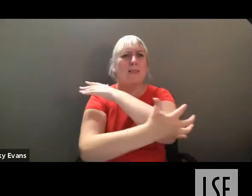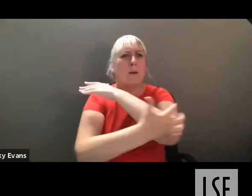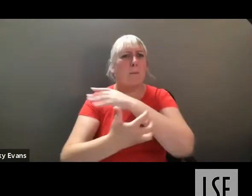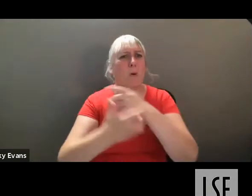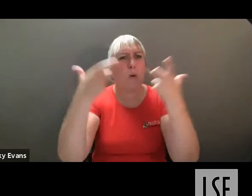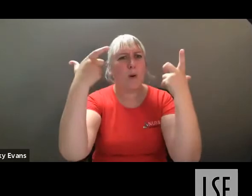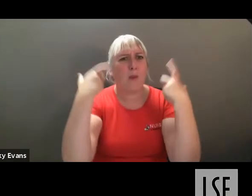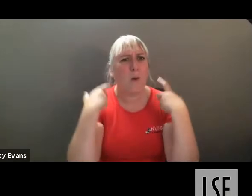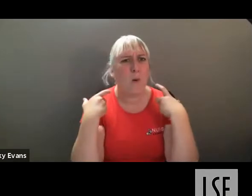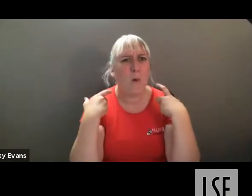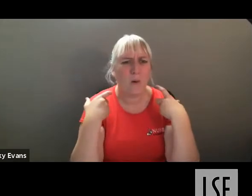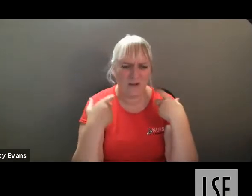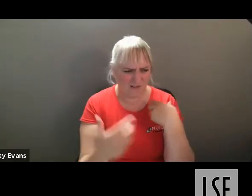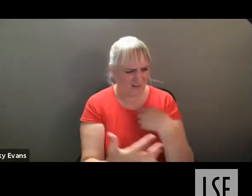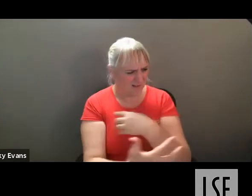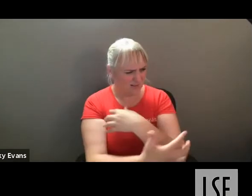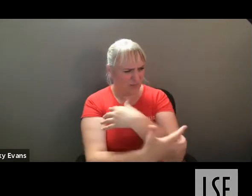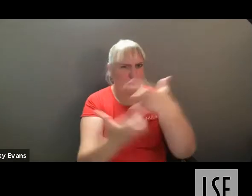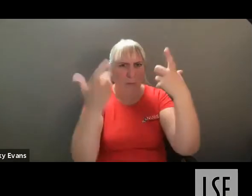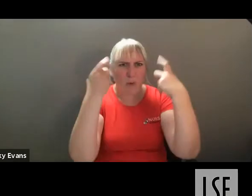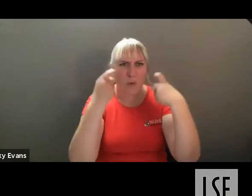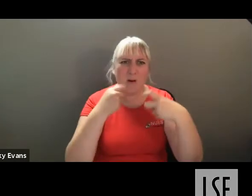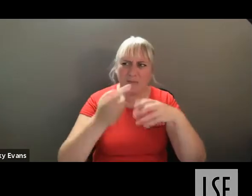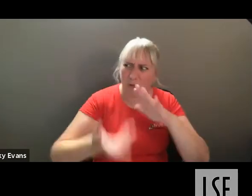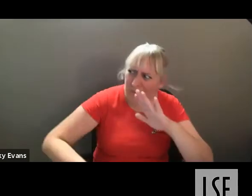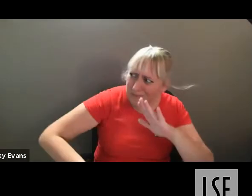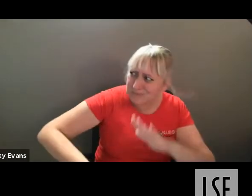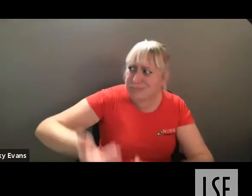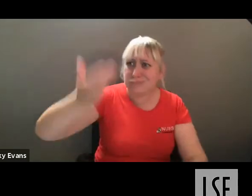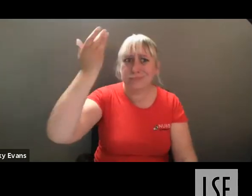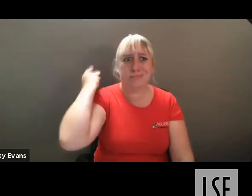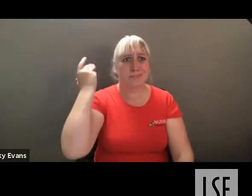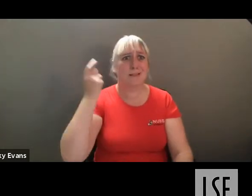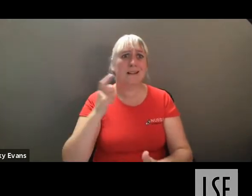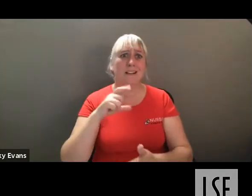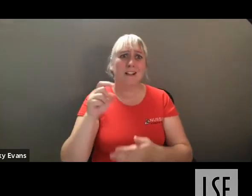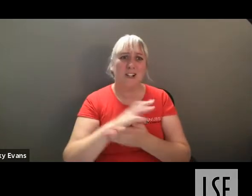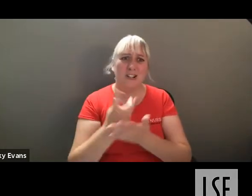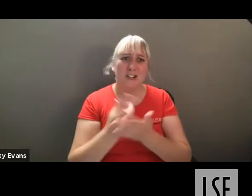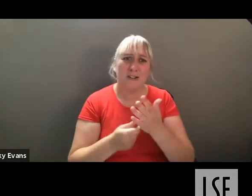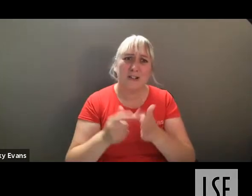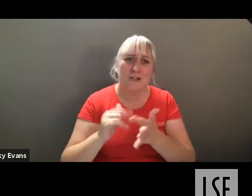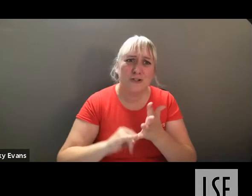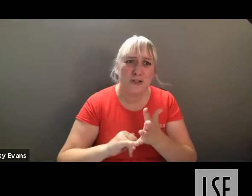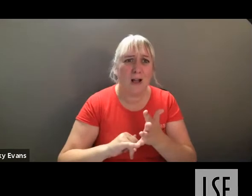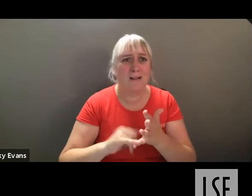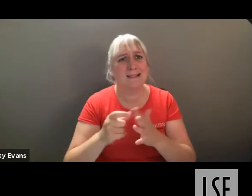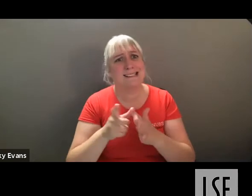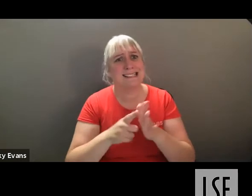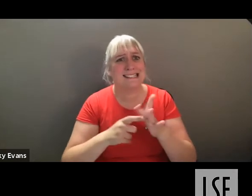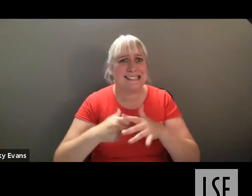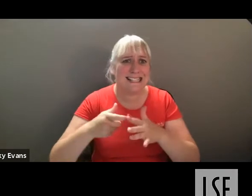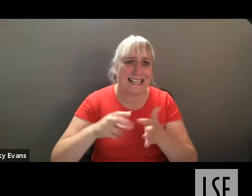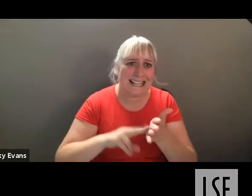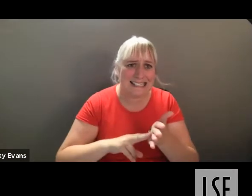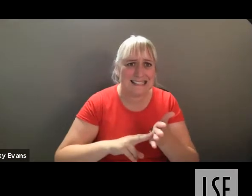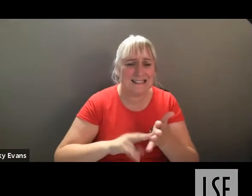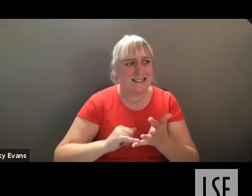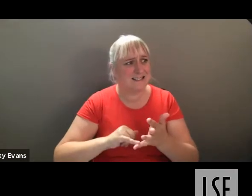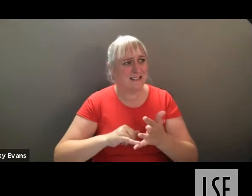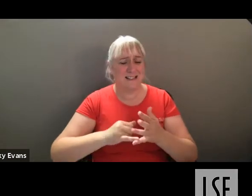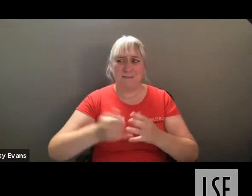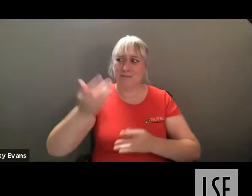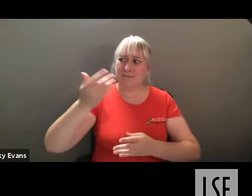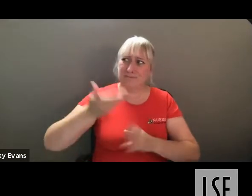in Dickens and Oliver and all of those, and have a society that's rooted in the